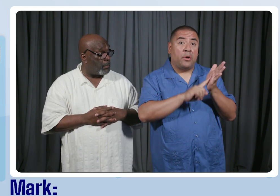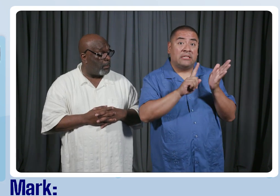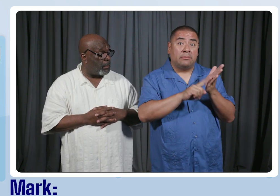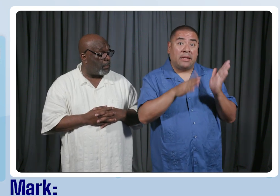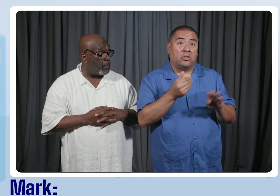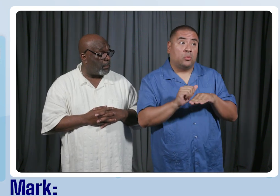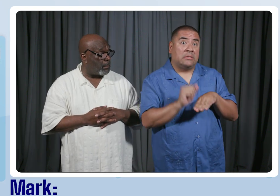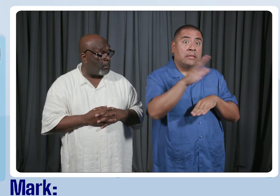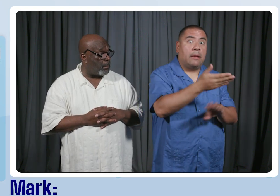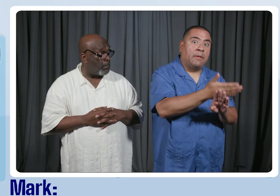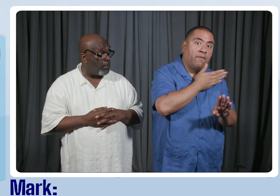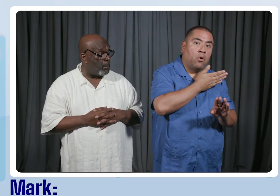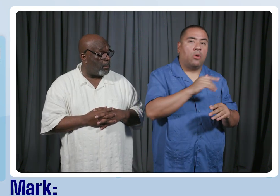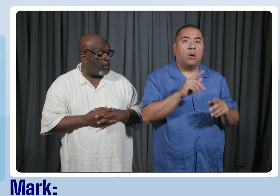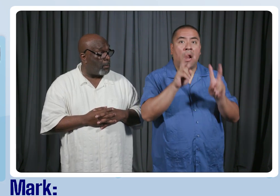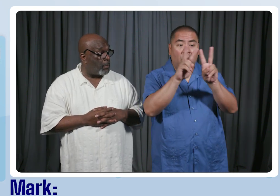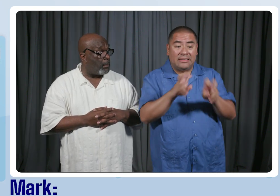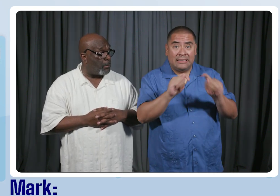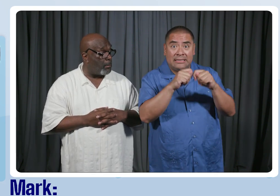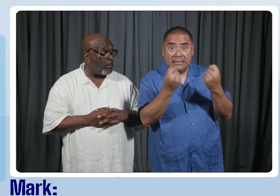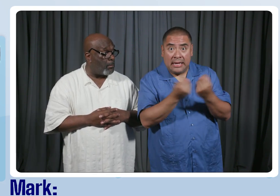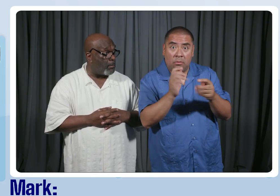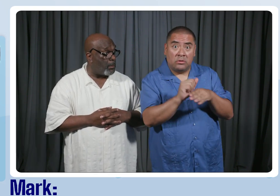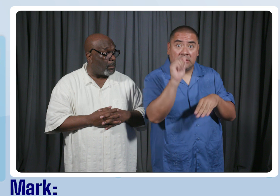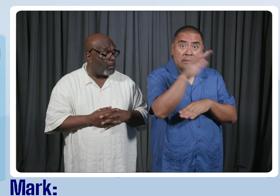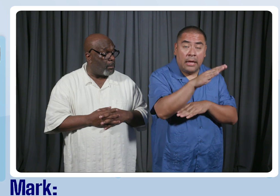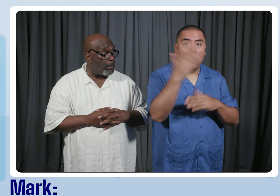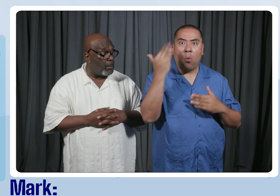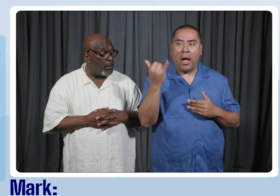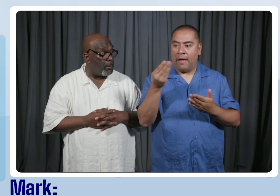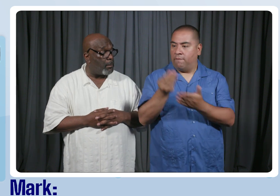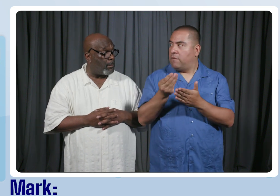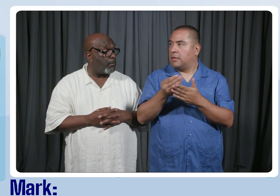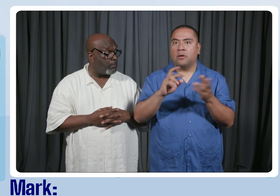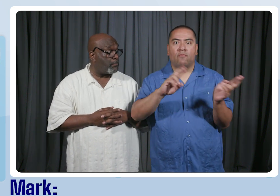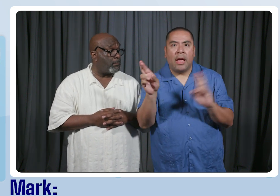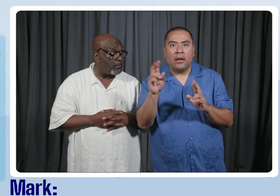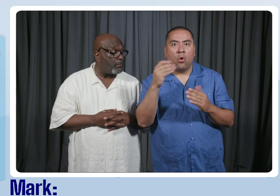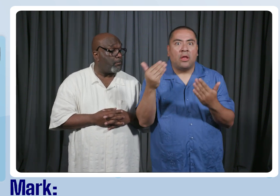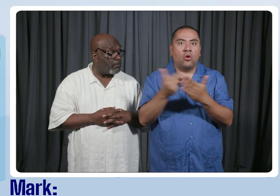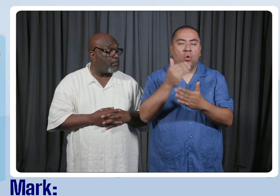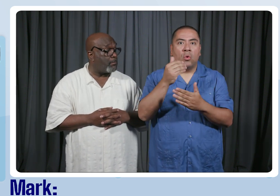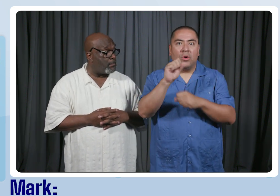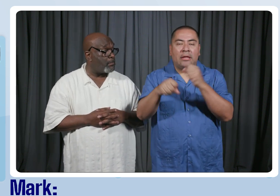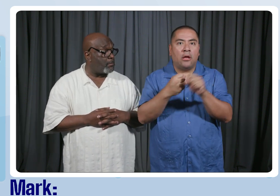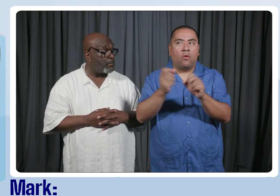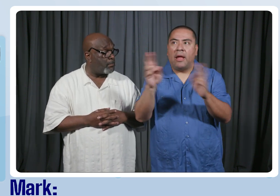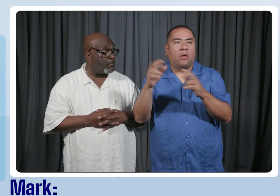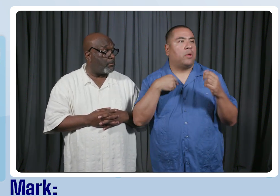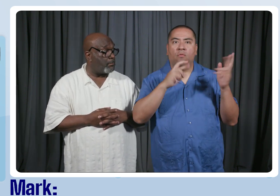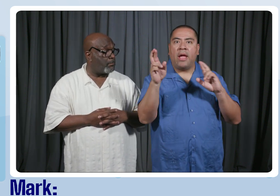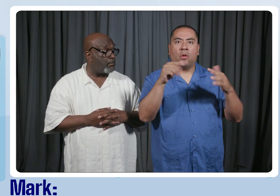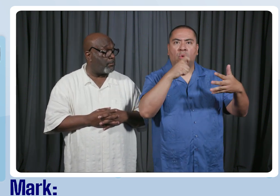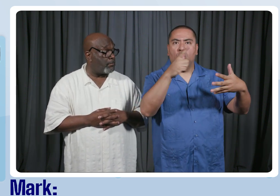send out our assessment team, so that when funding is available or a new calendar year comes in, we're ready to go. We're ready to go with